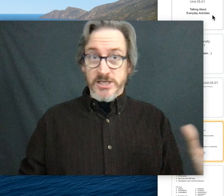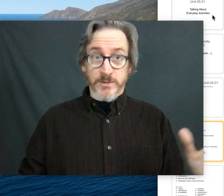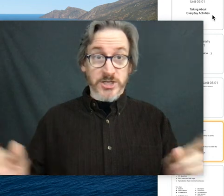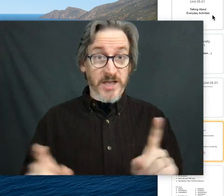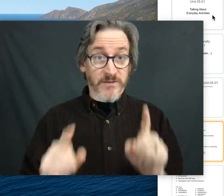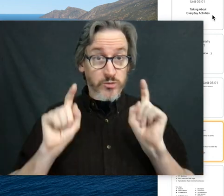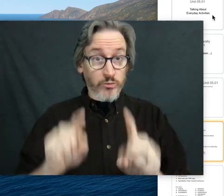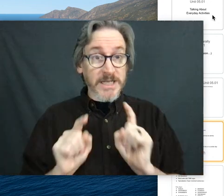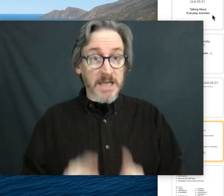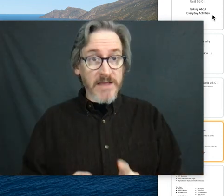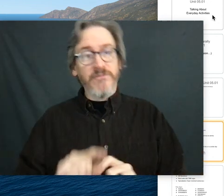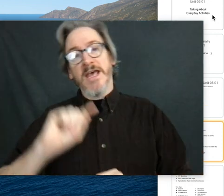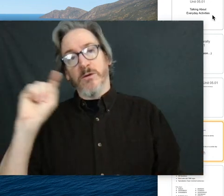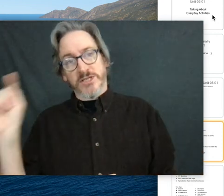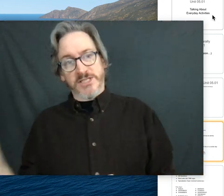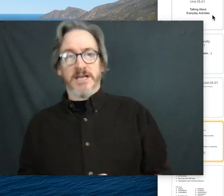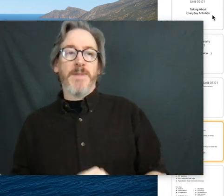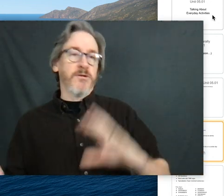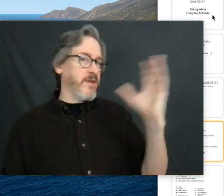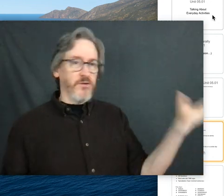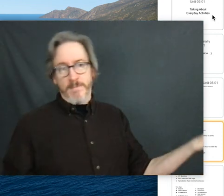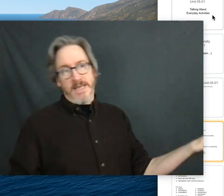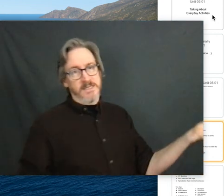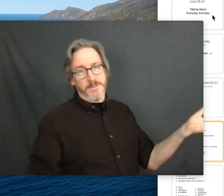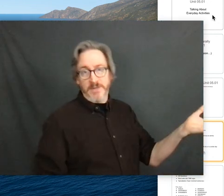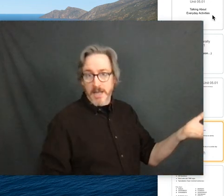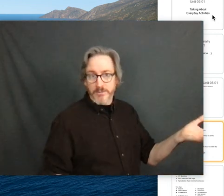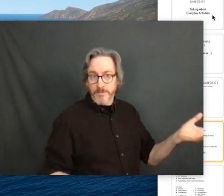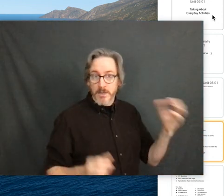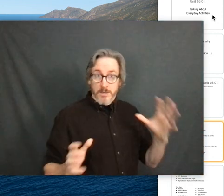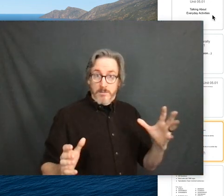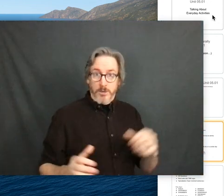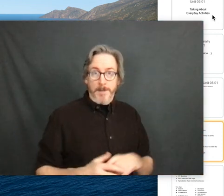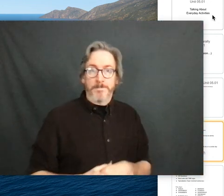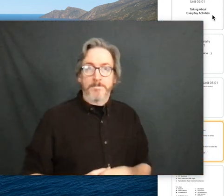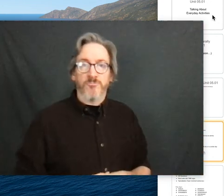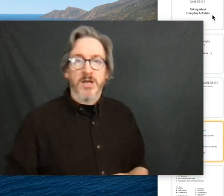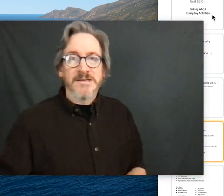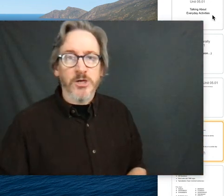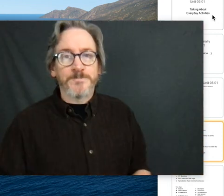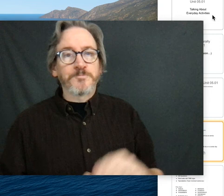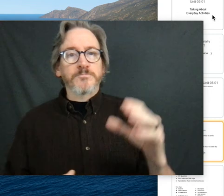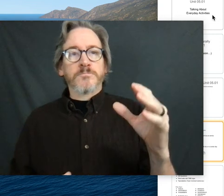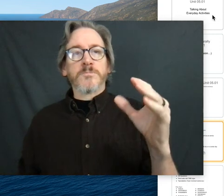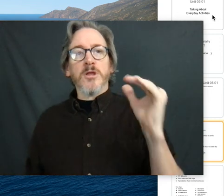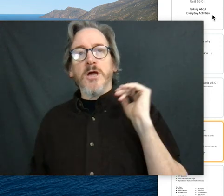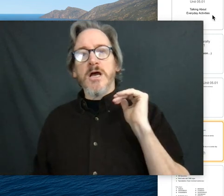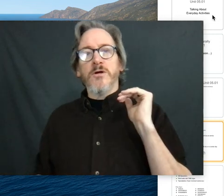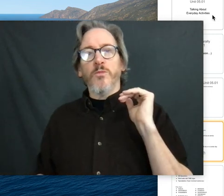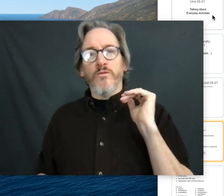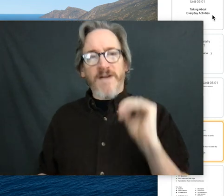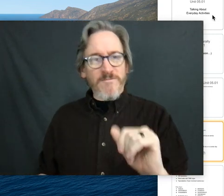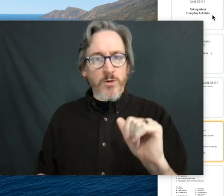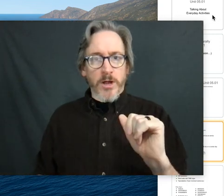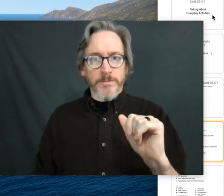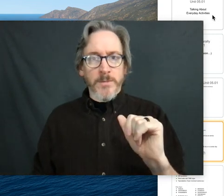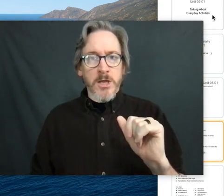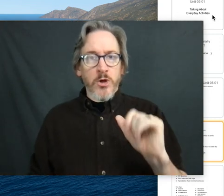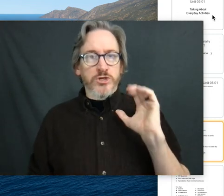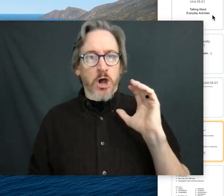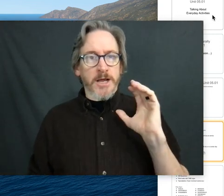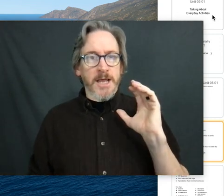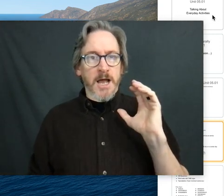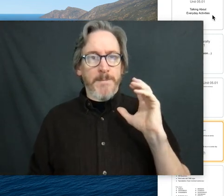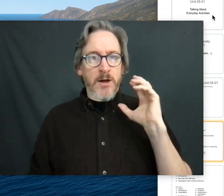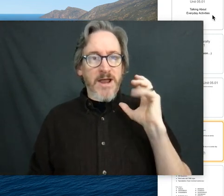create a situation. If it's real life, it will stick better than if you're making something up. Okay. So 5.1,